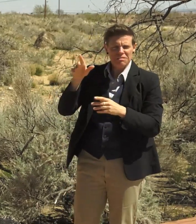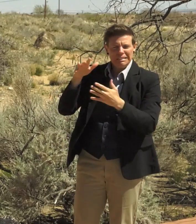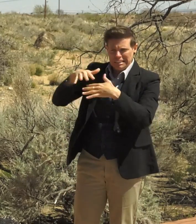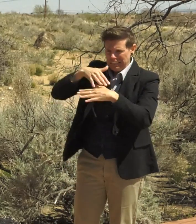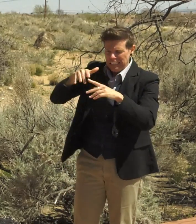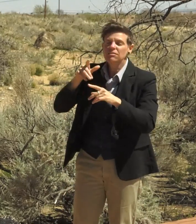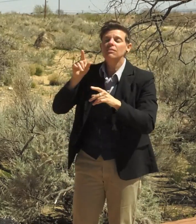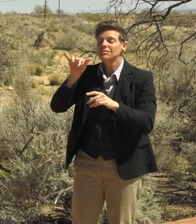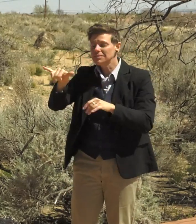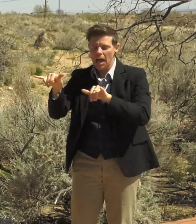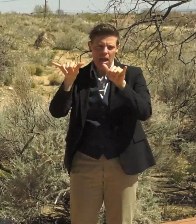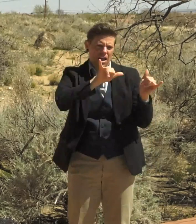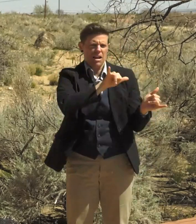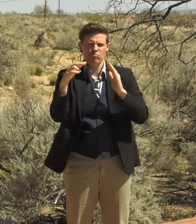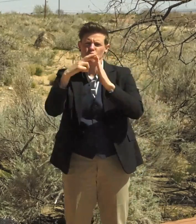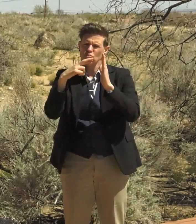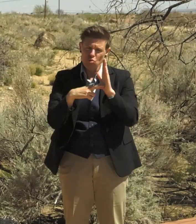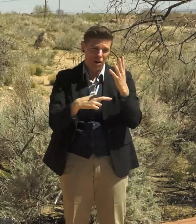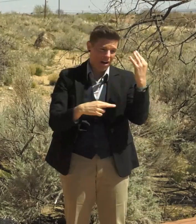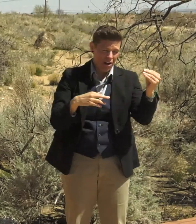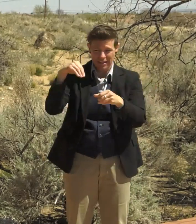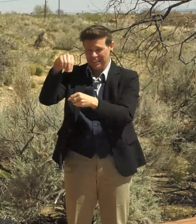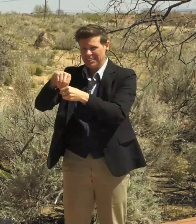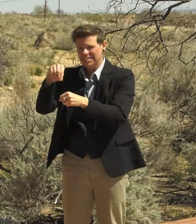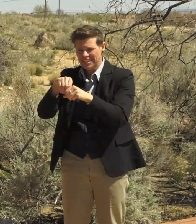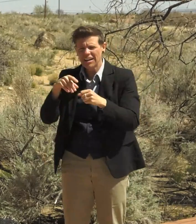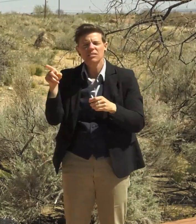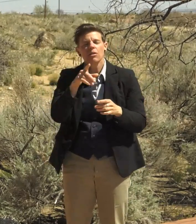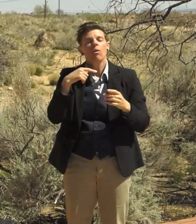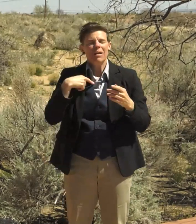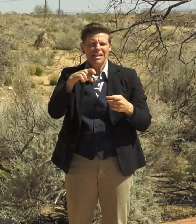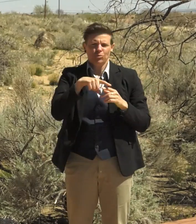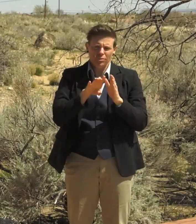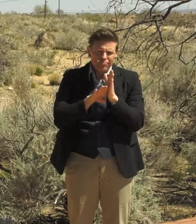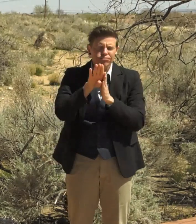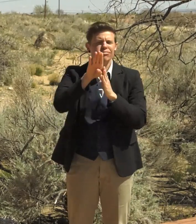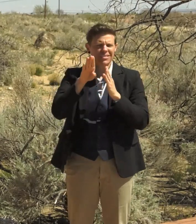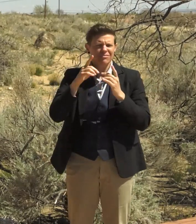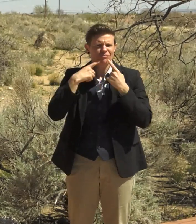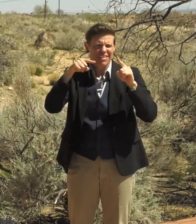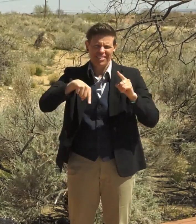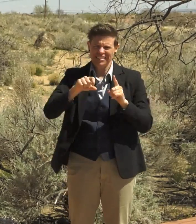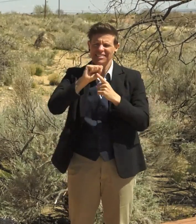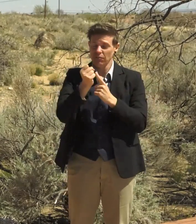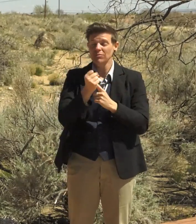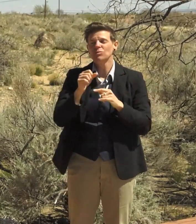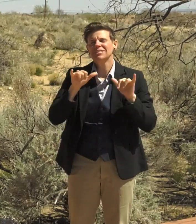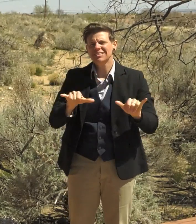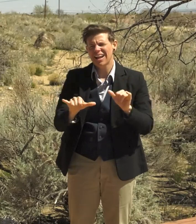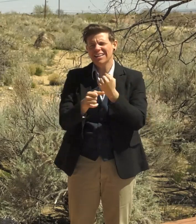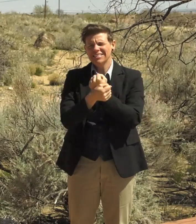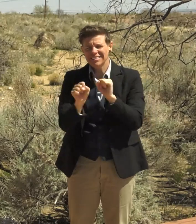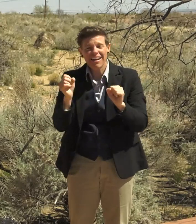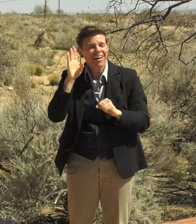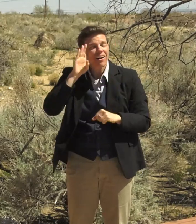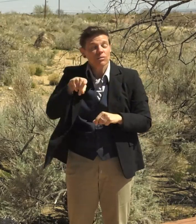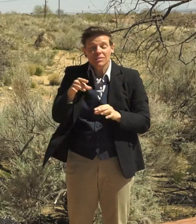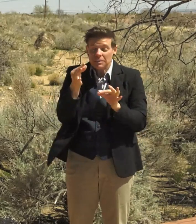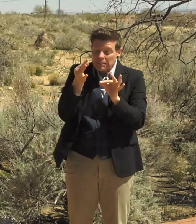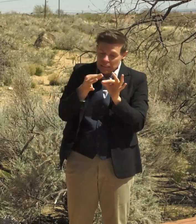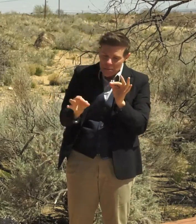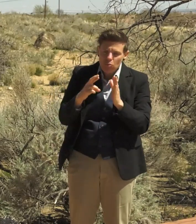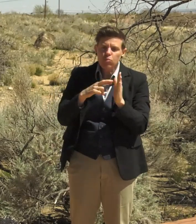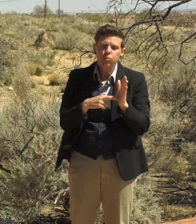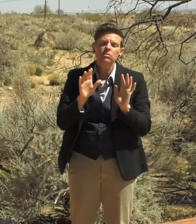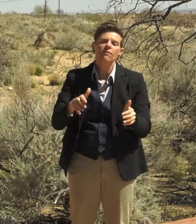that we get through this situation keeping each other safe as much as possible, and following those simple rules will help us to do that. The other thing I'd